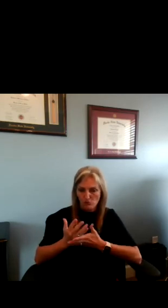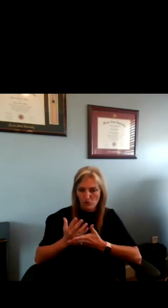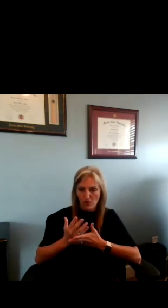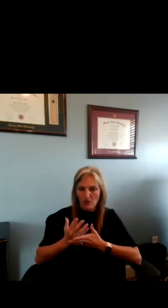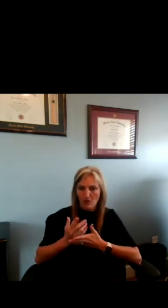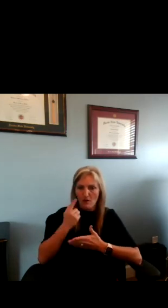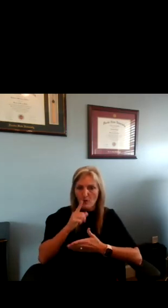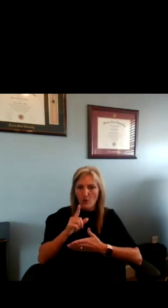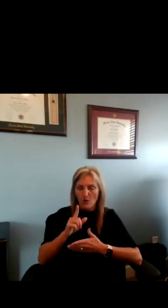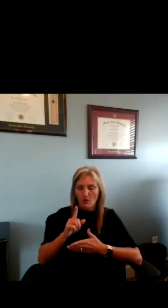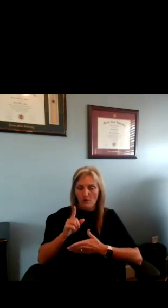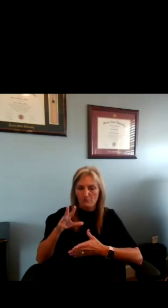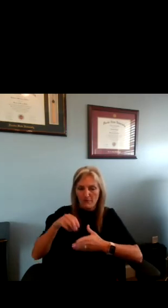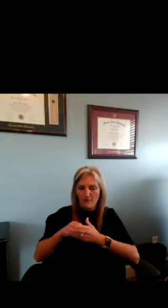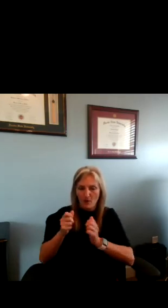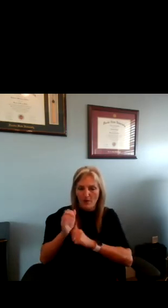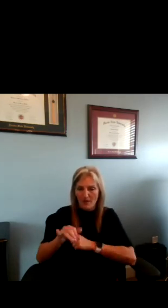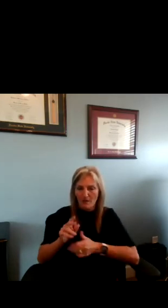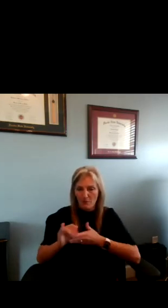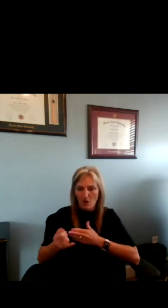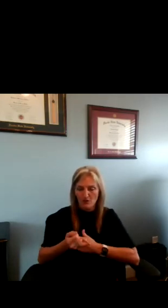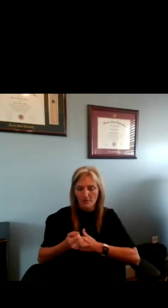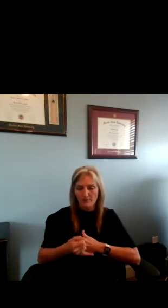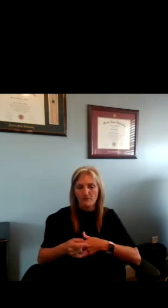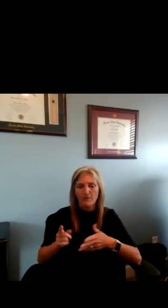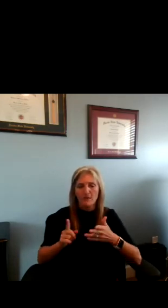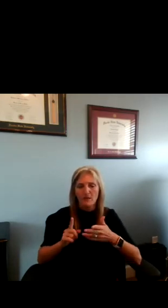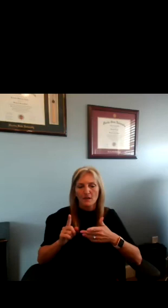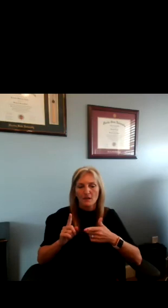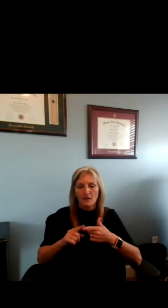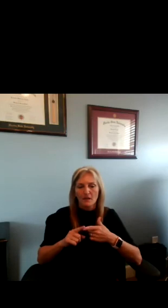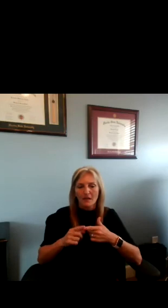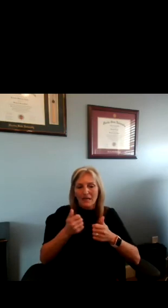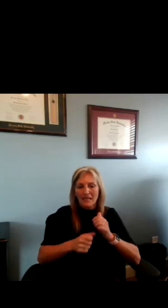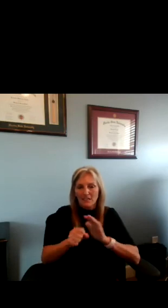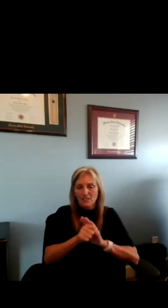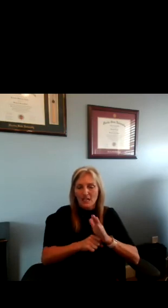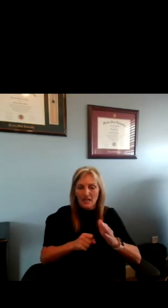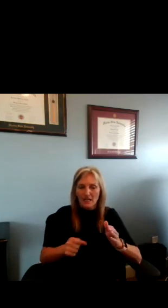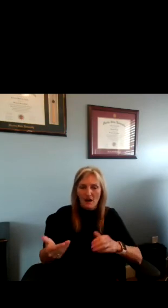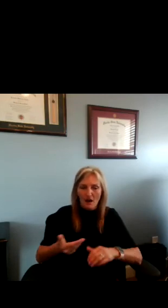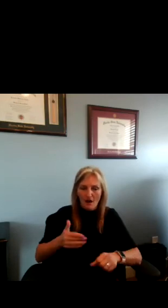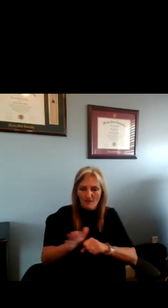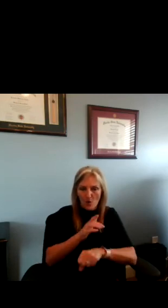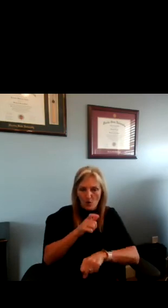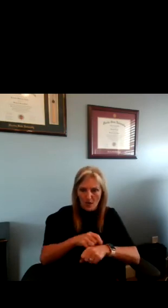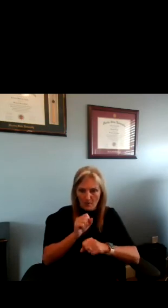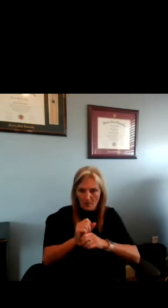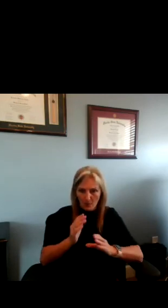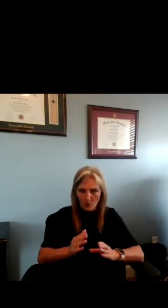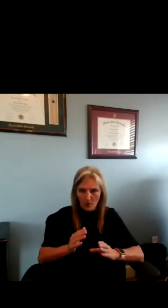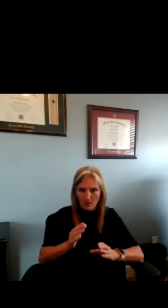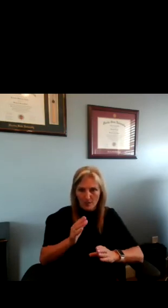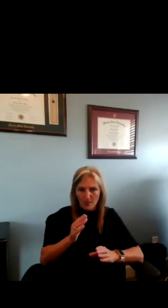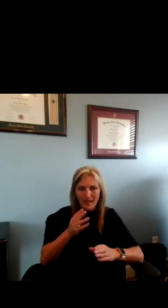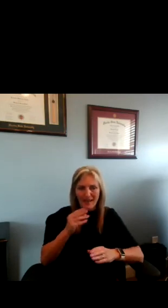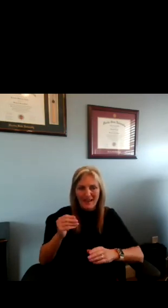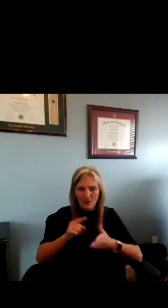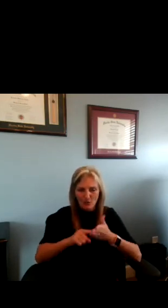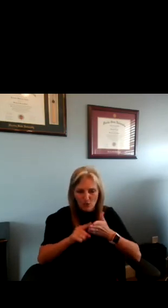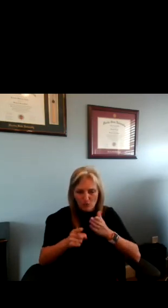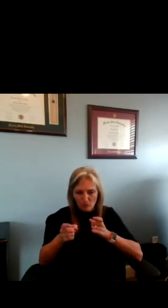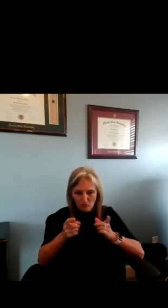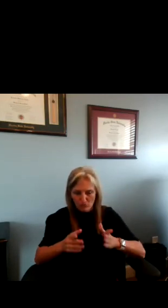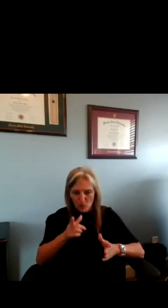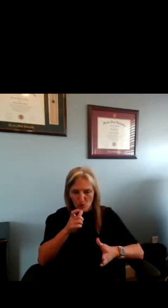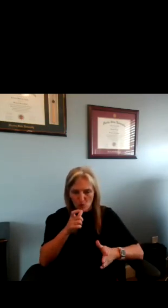project team. Secondly, each state has agreed to hire a full-time employee called a prison research and innovation manager who is